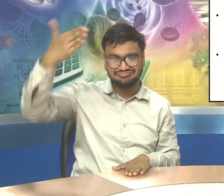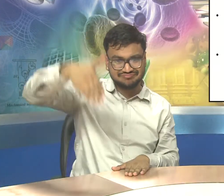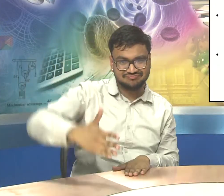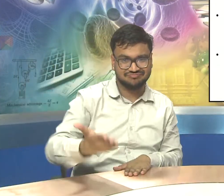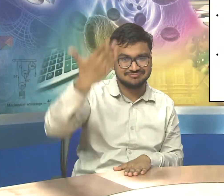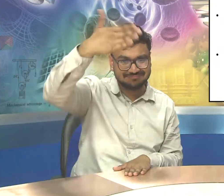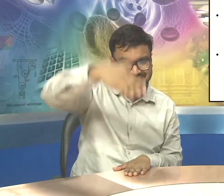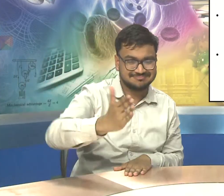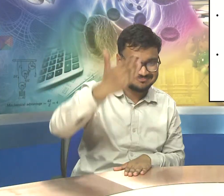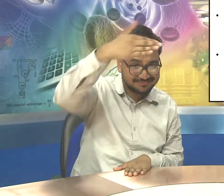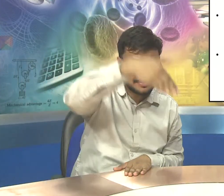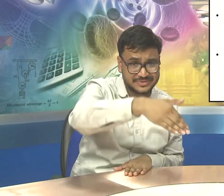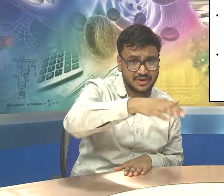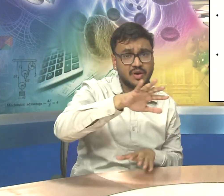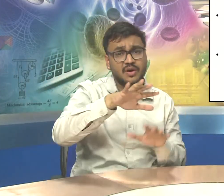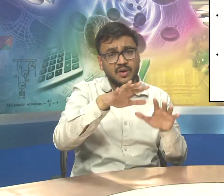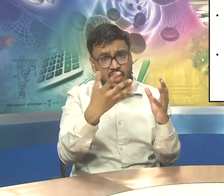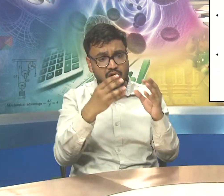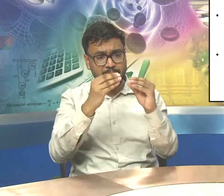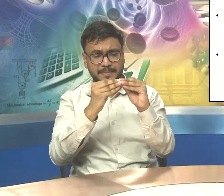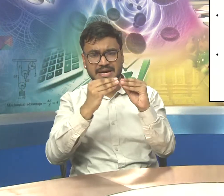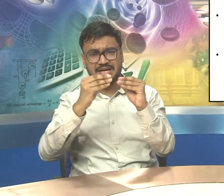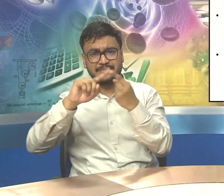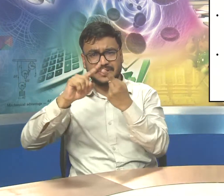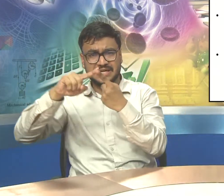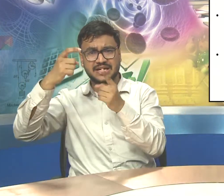When animals such as dolphins or bees